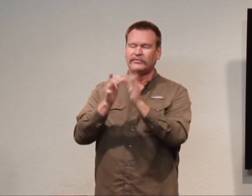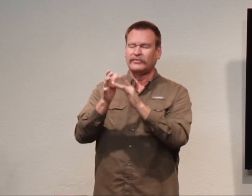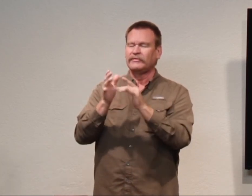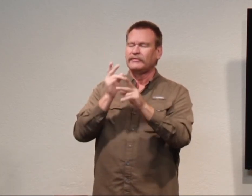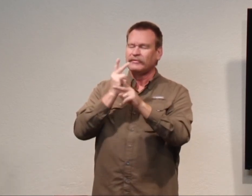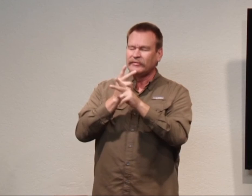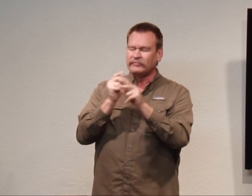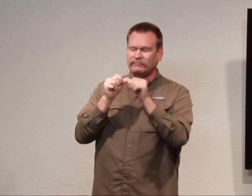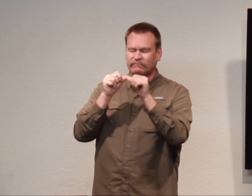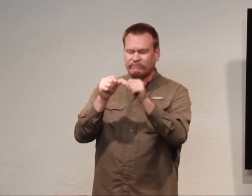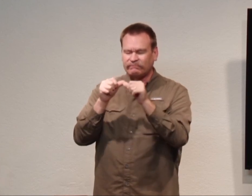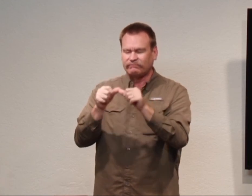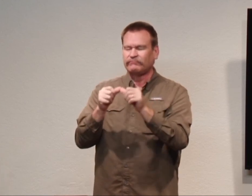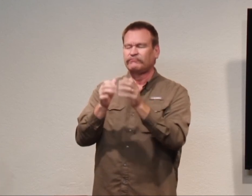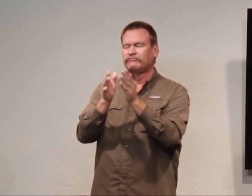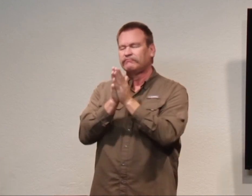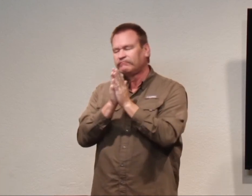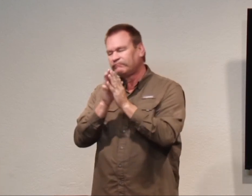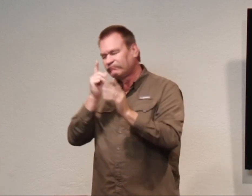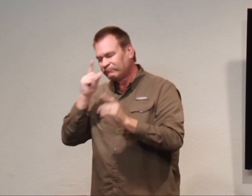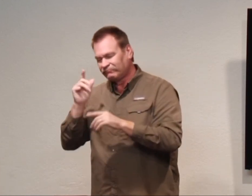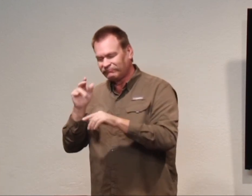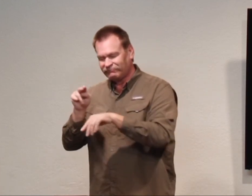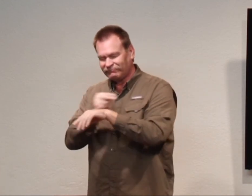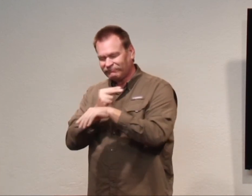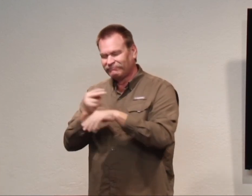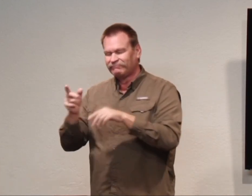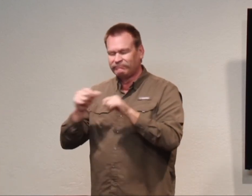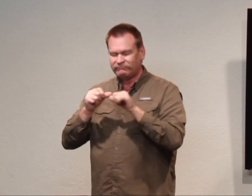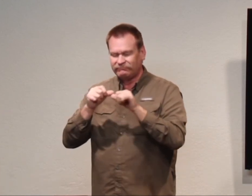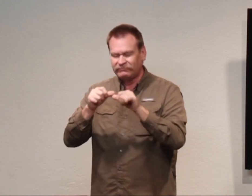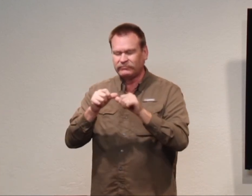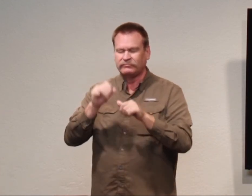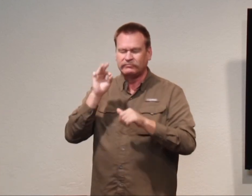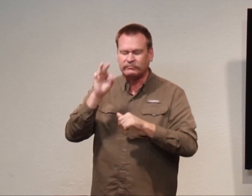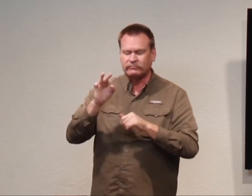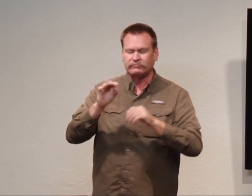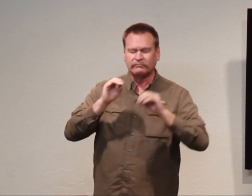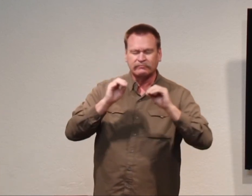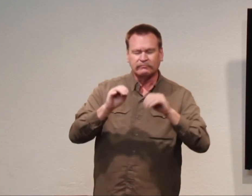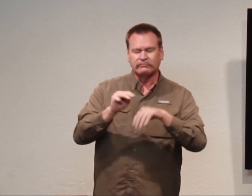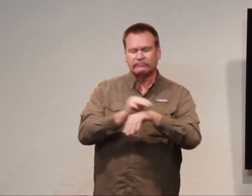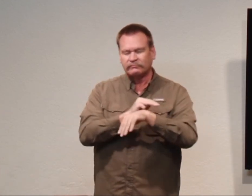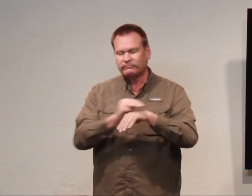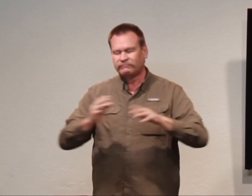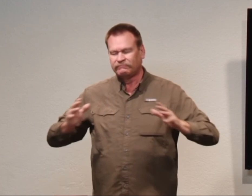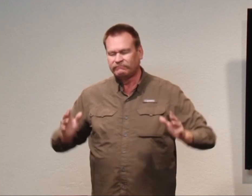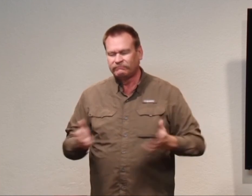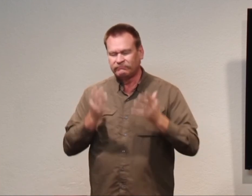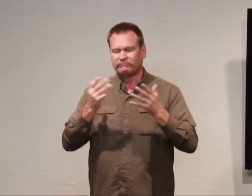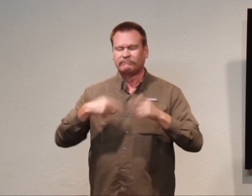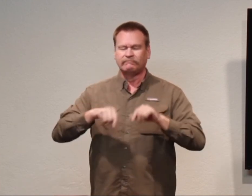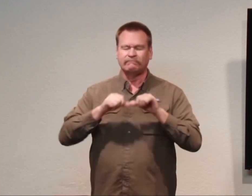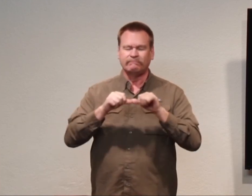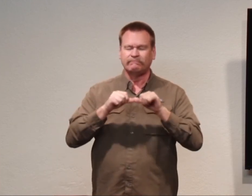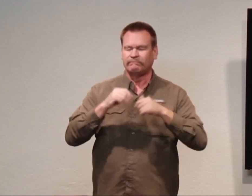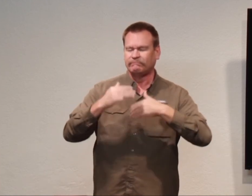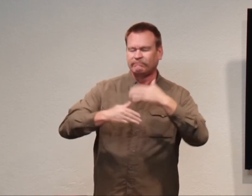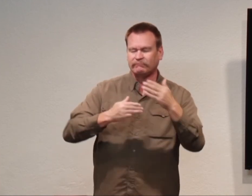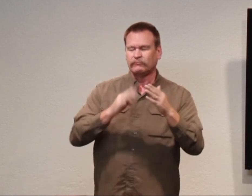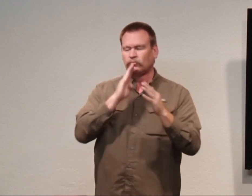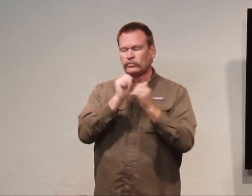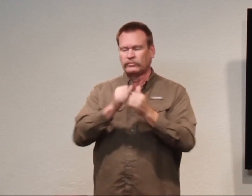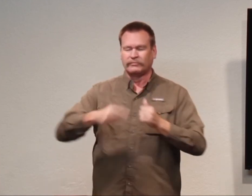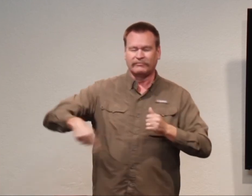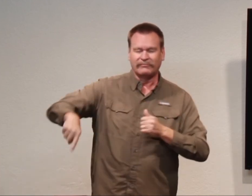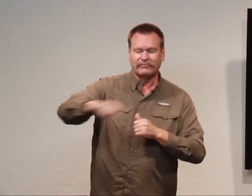us to keep our eyes fixed on Jesus Christ during these extremely difficult times. Be with Nehemiah, continue to be with him as he ministers and preaches your word to